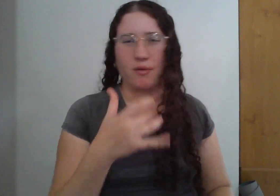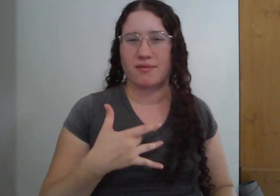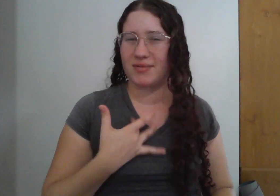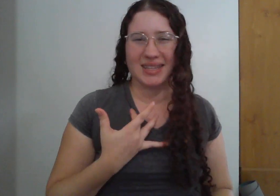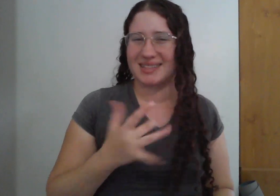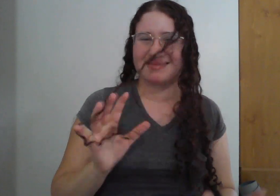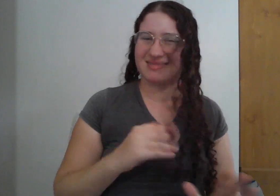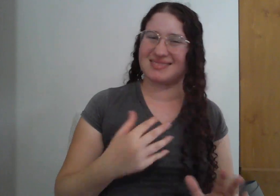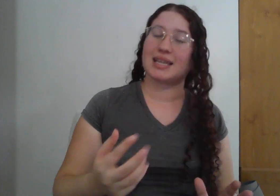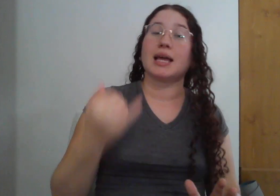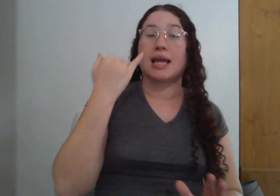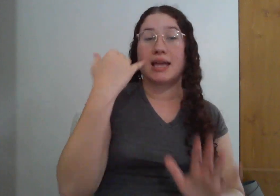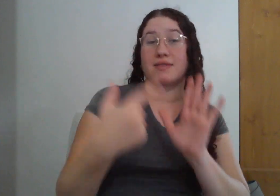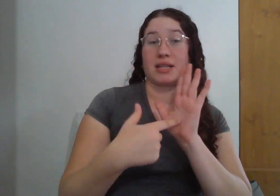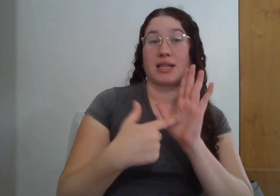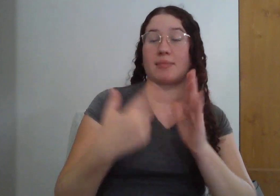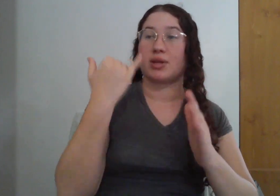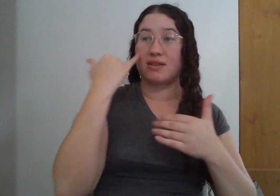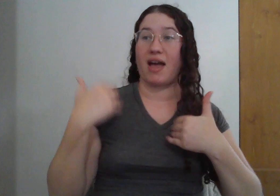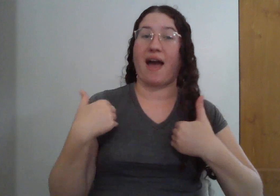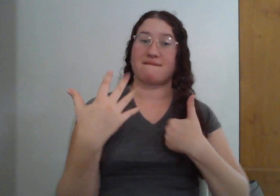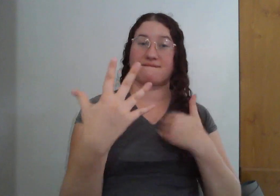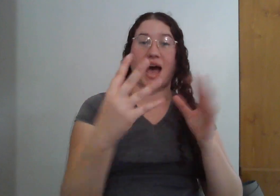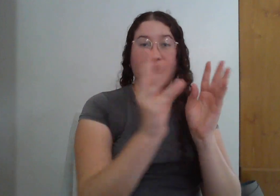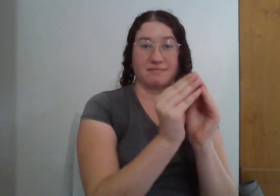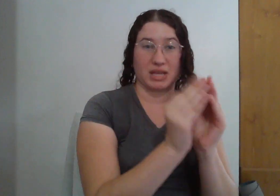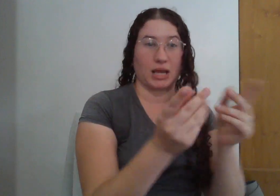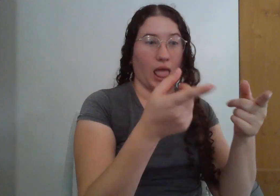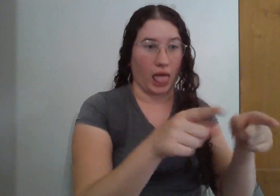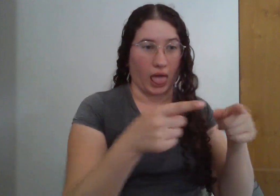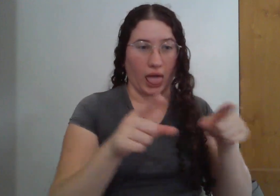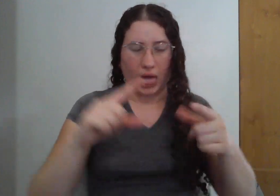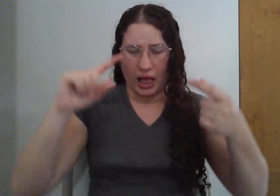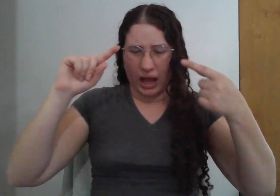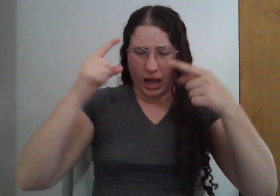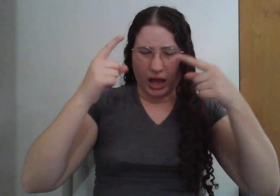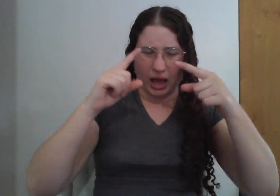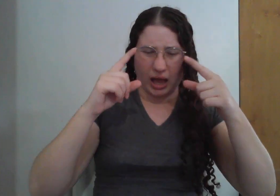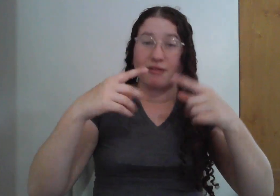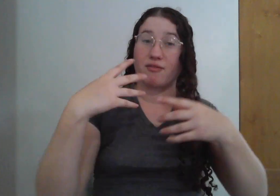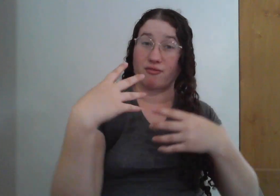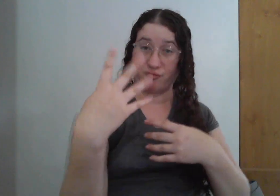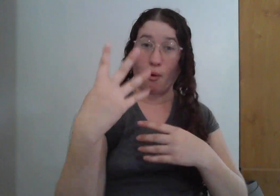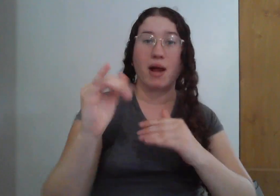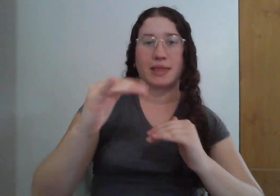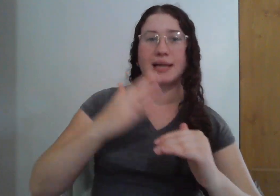get a headache when you have 5 meetings in a day, tell yourself that 4 will be your maximum.